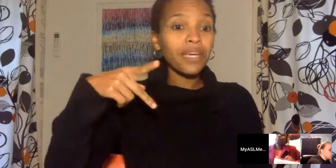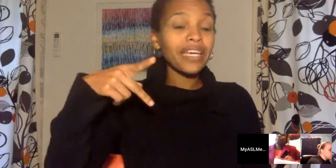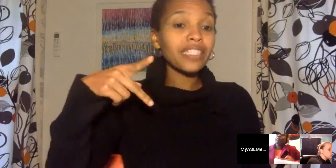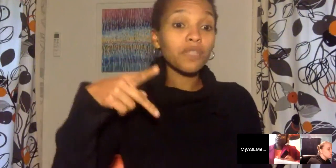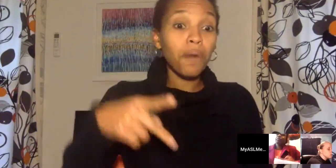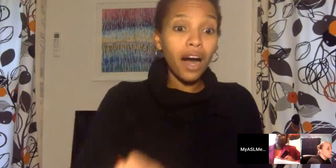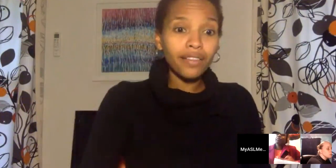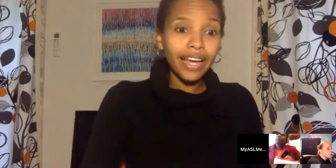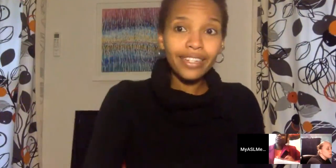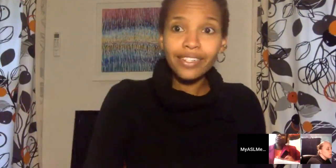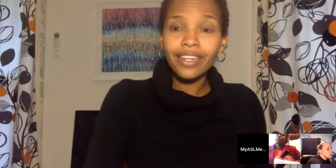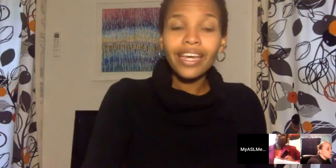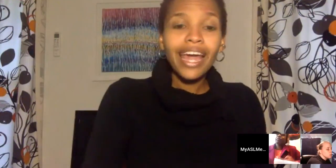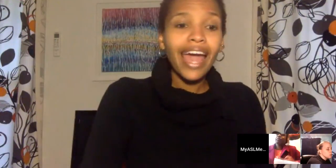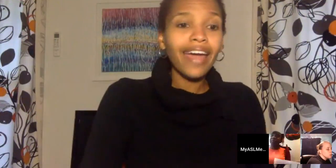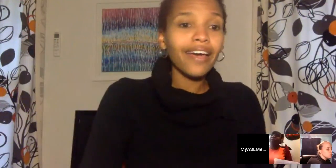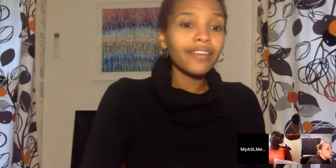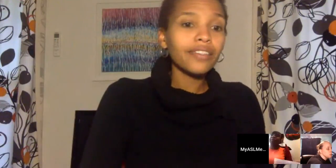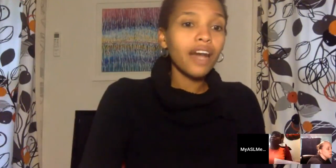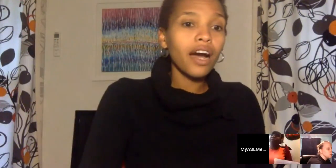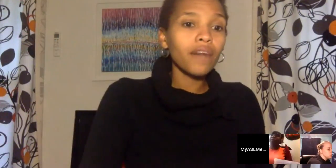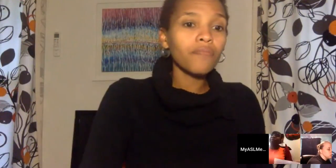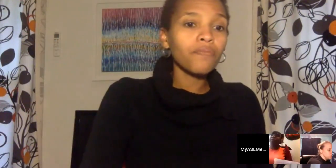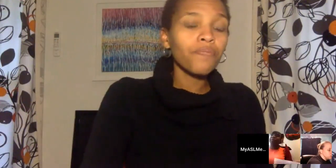YAP Spotlight. And